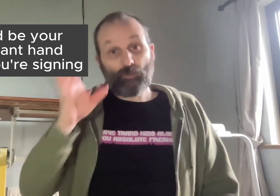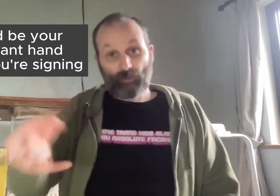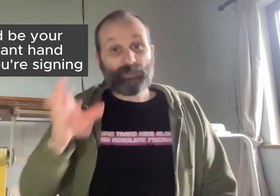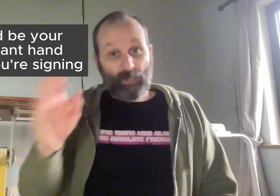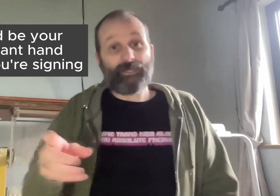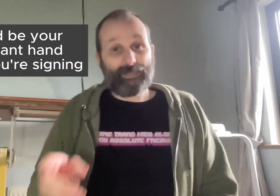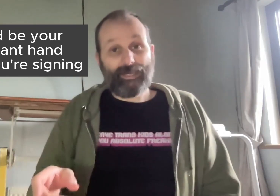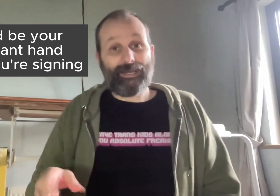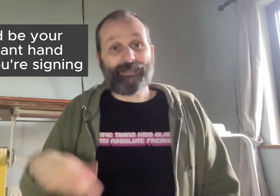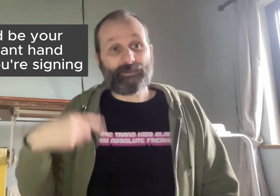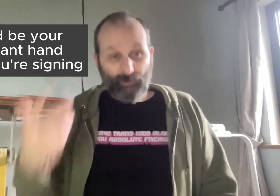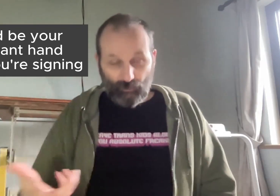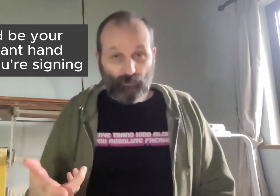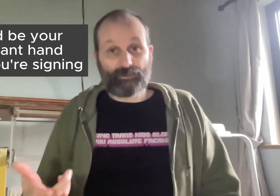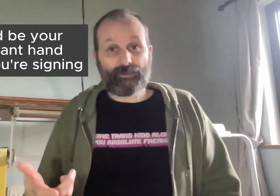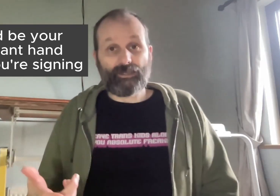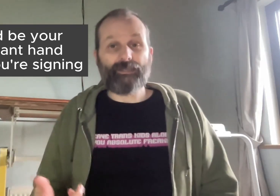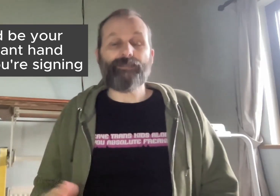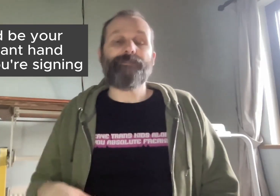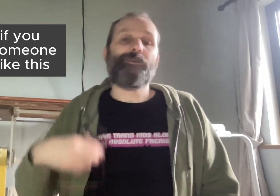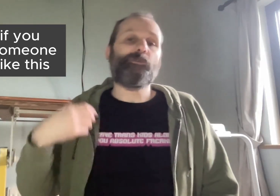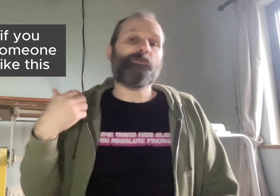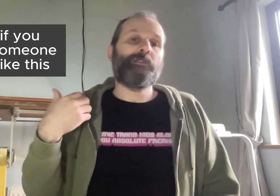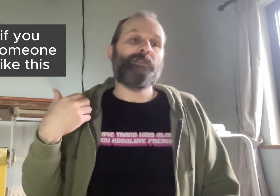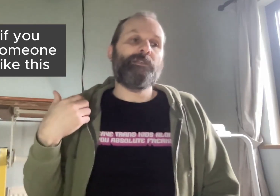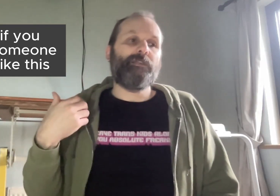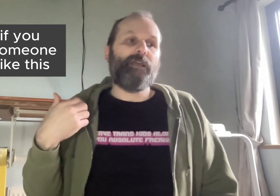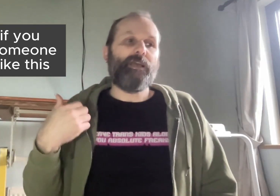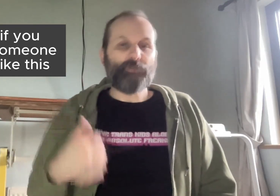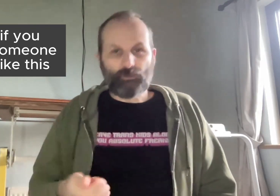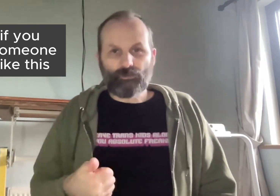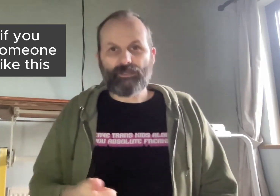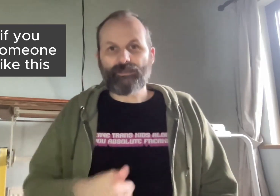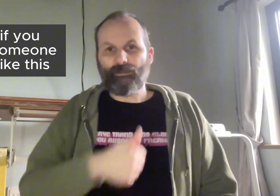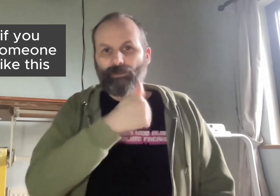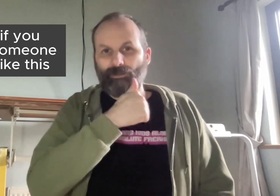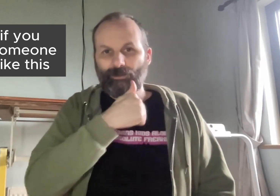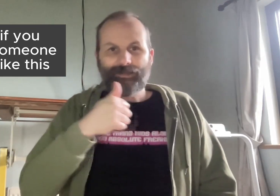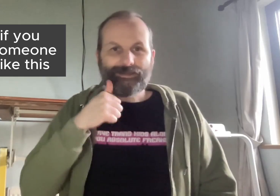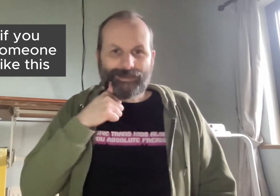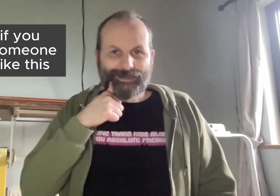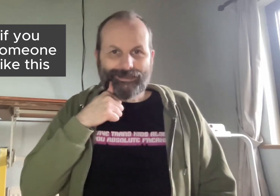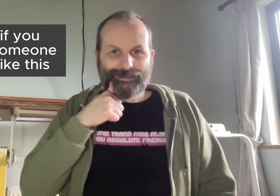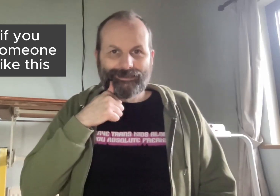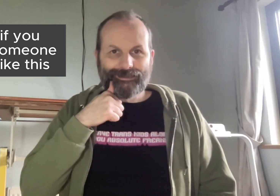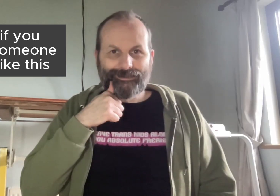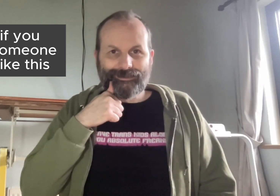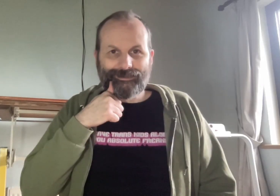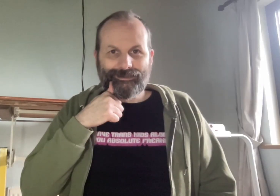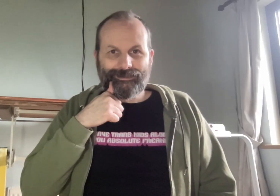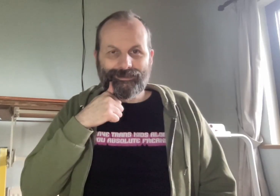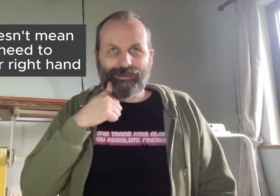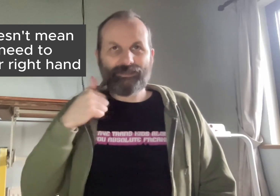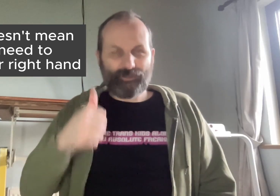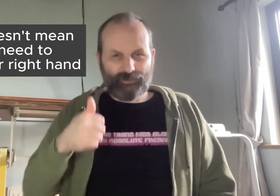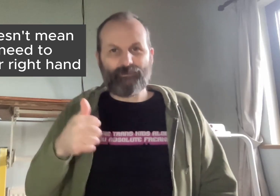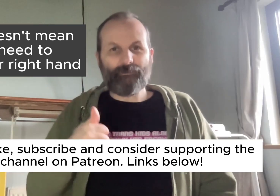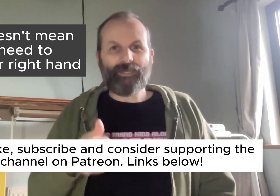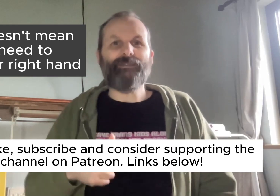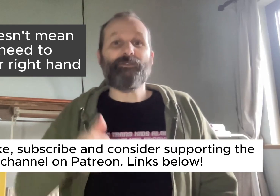your dominant hand when you're signing. So if you see someone go like this, that doesn't mean you